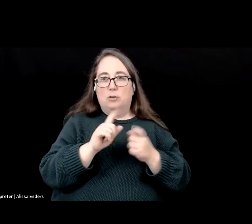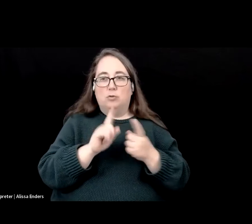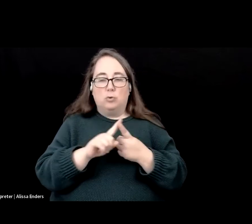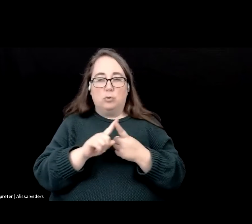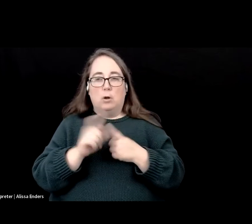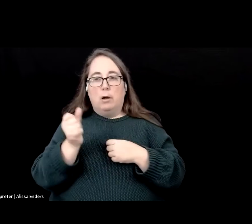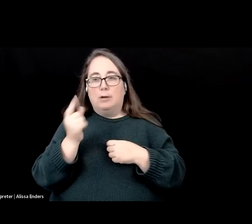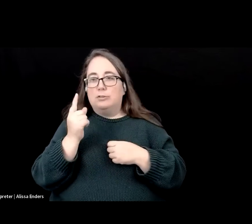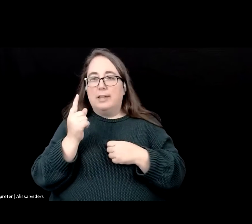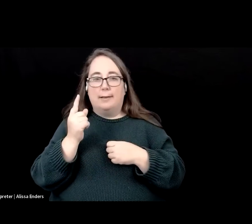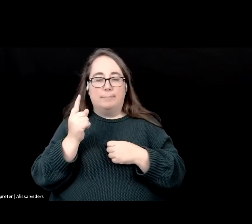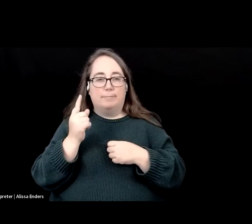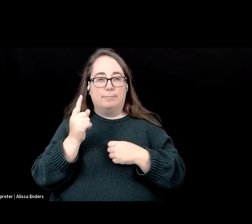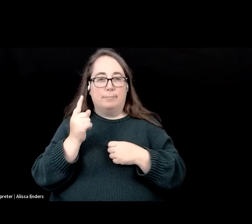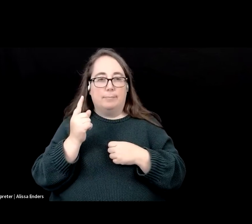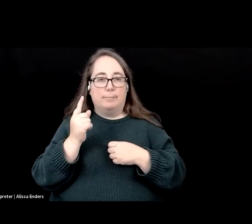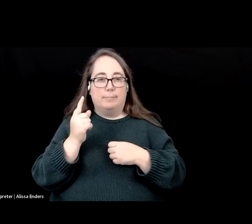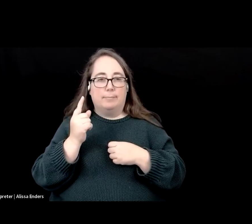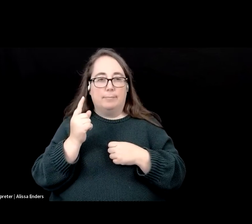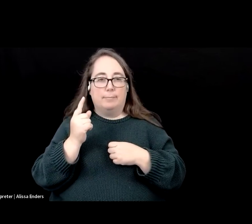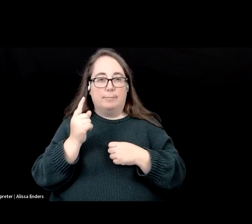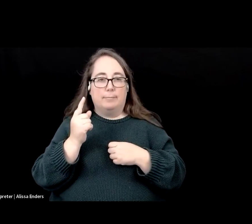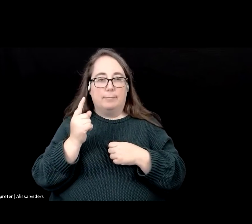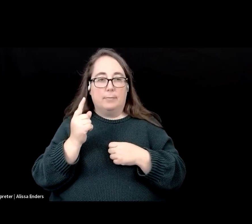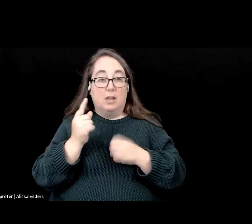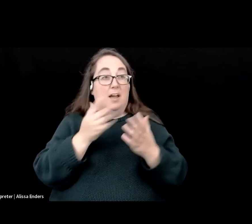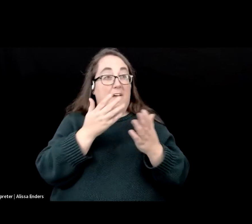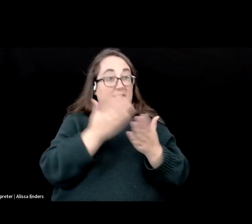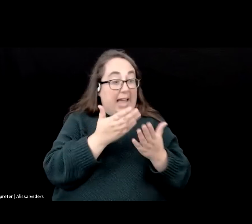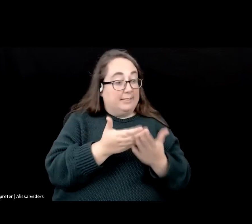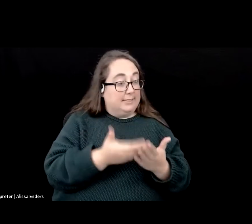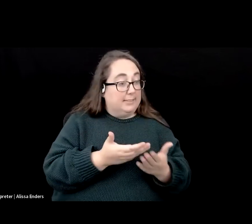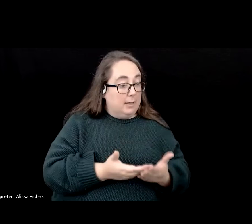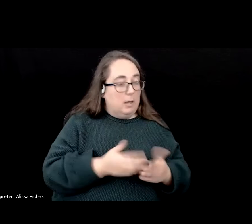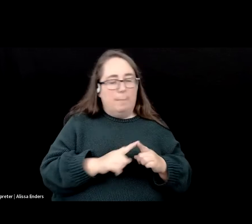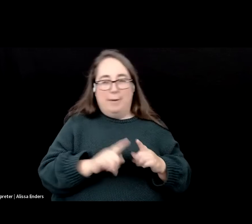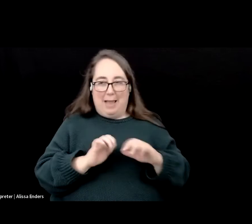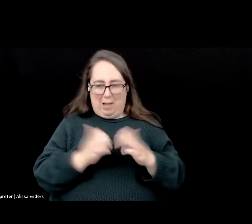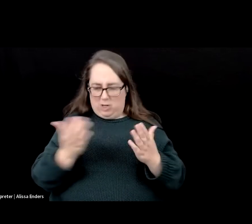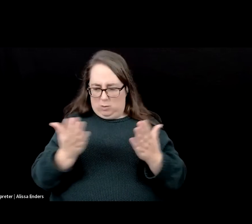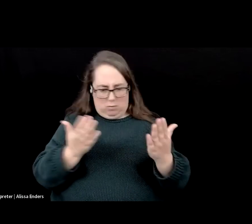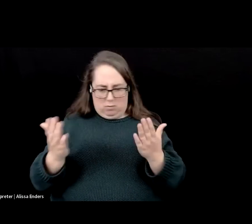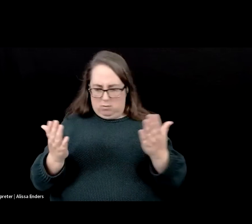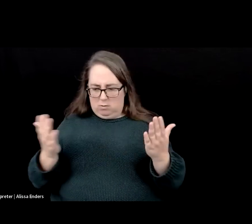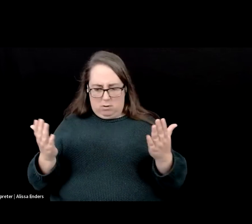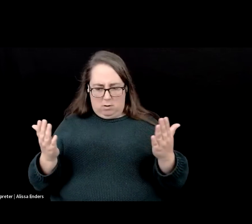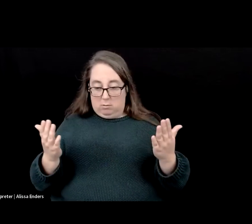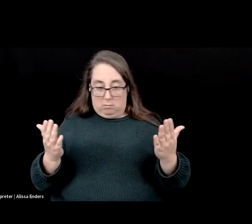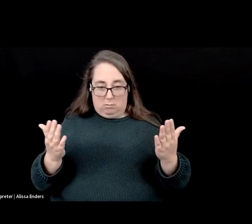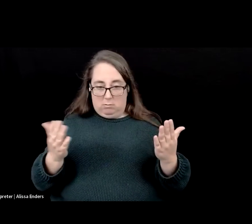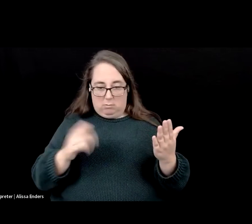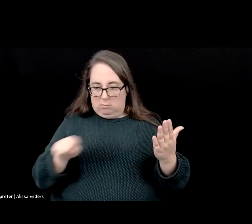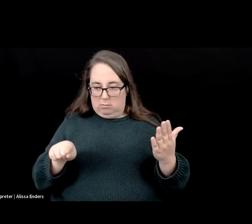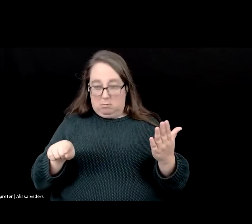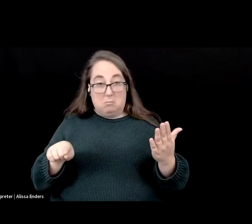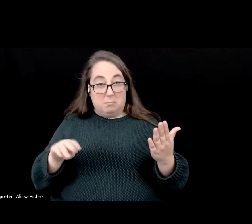you know, not just what facts are, but how do you discern, you know, the probability of whether or not something's